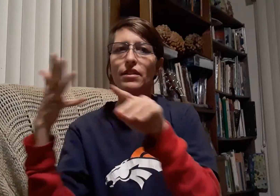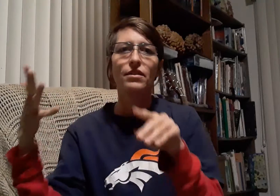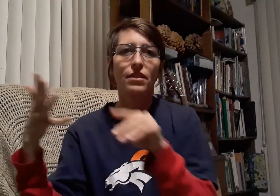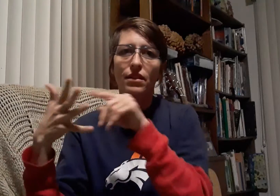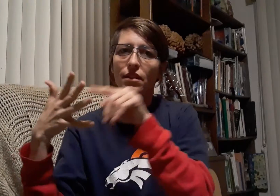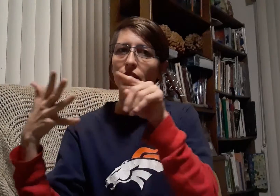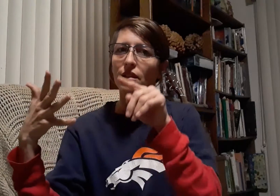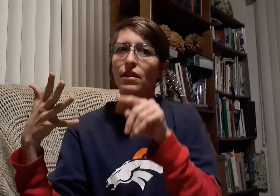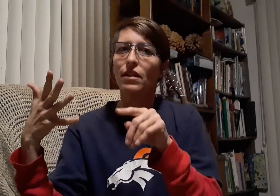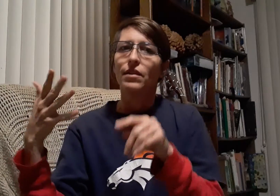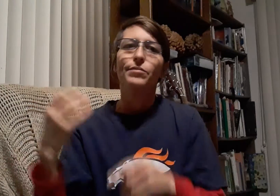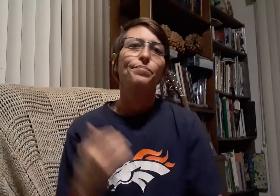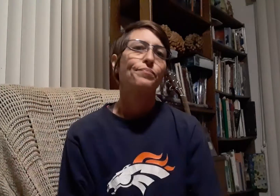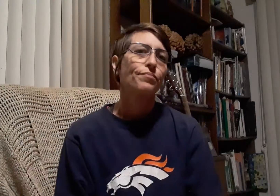branches.